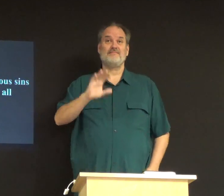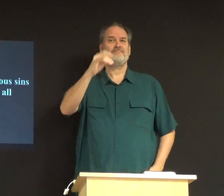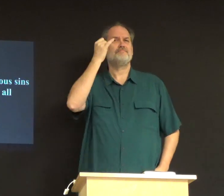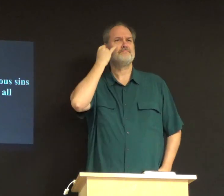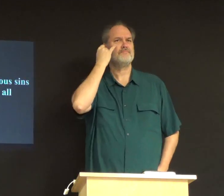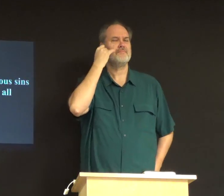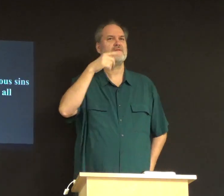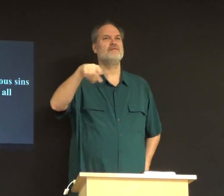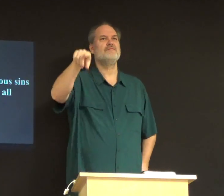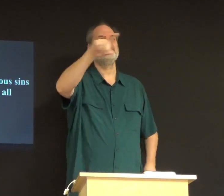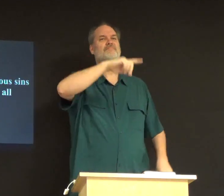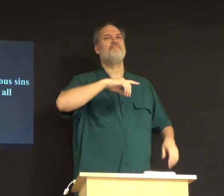And the prophet died of it.